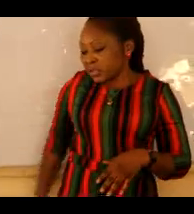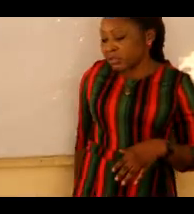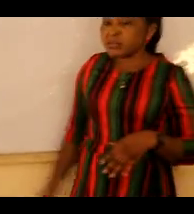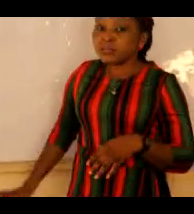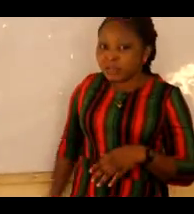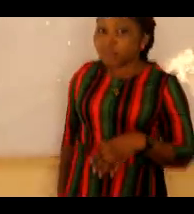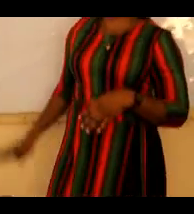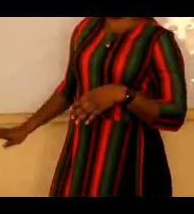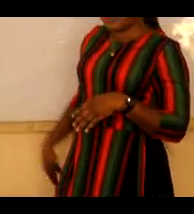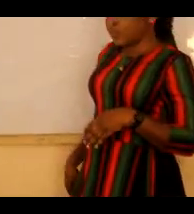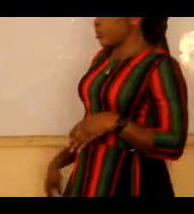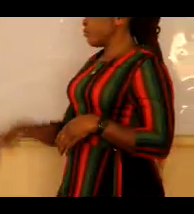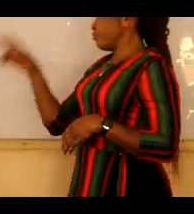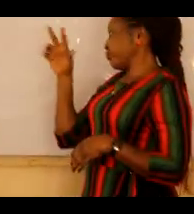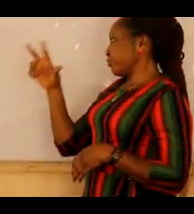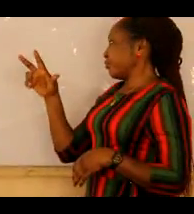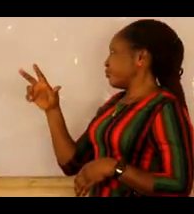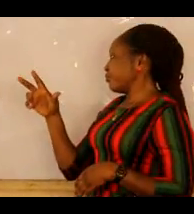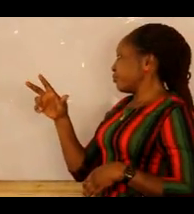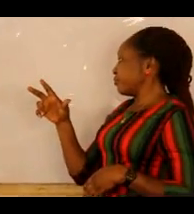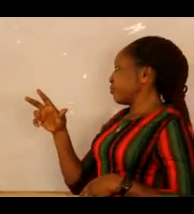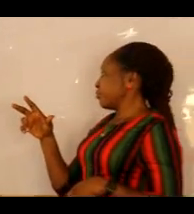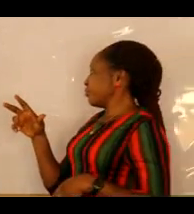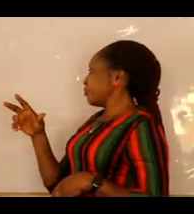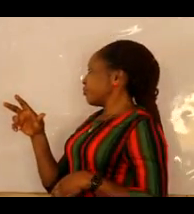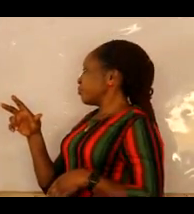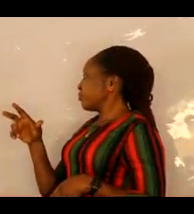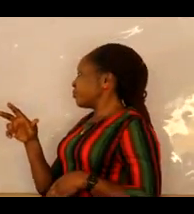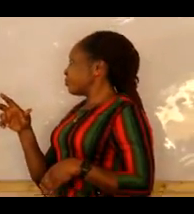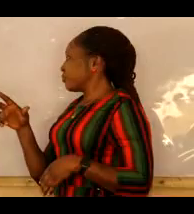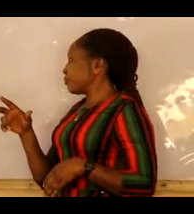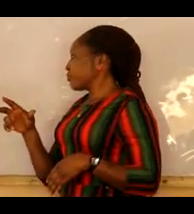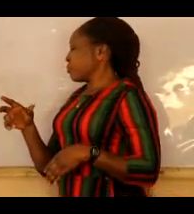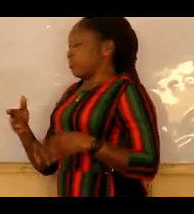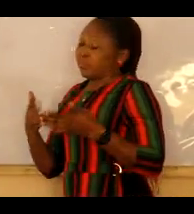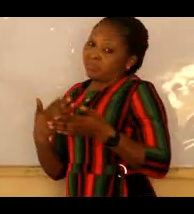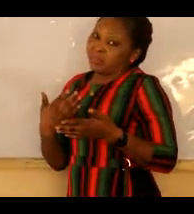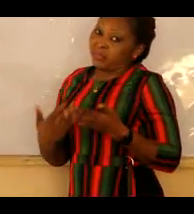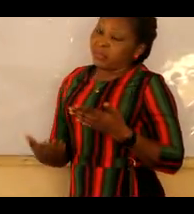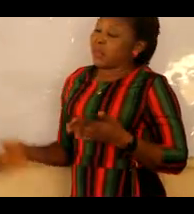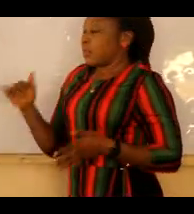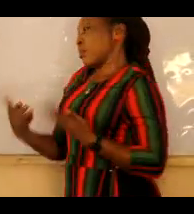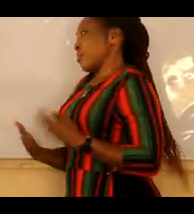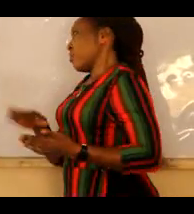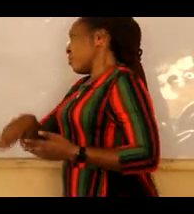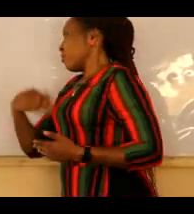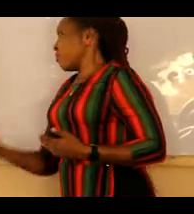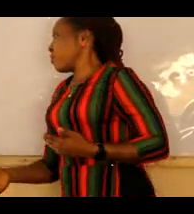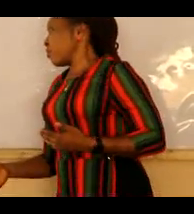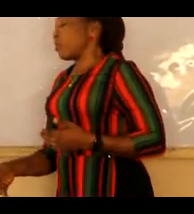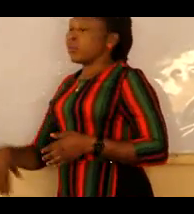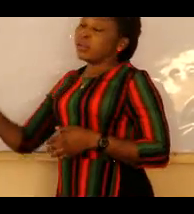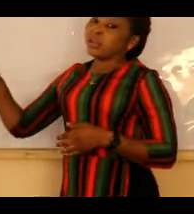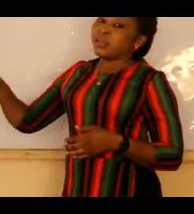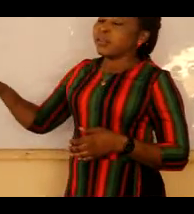So you see, they may fall tail, head. And